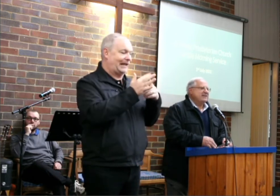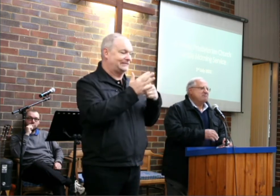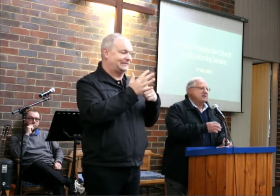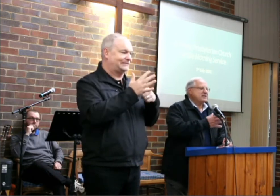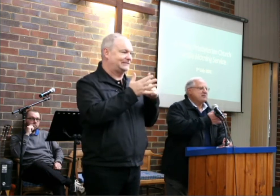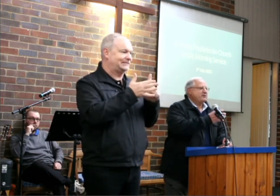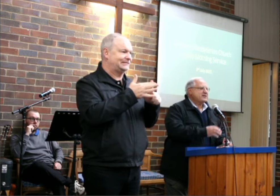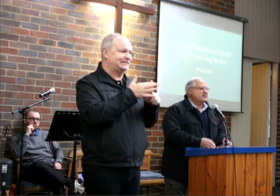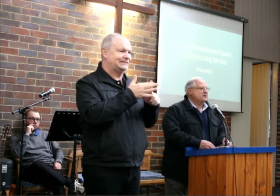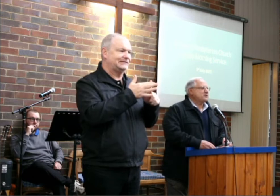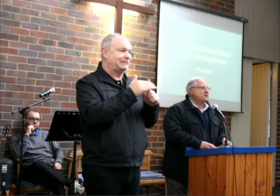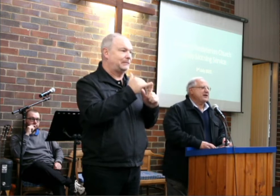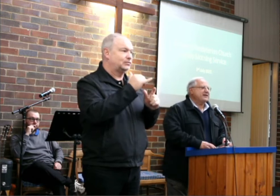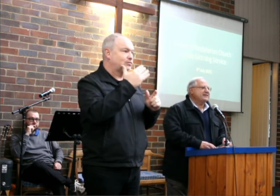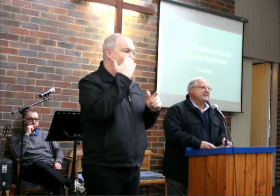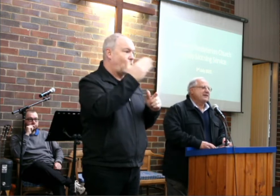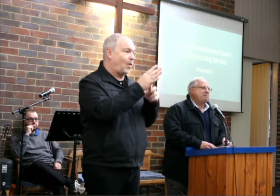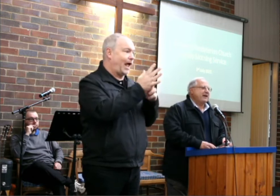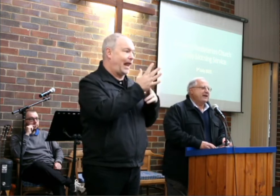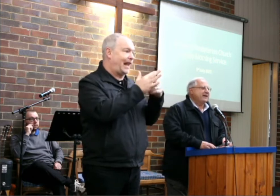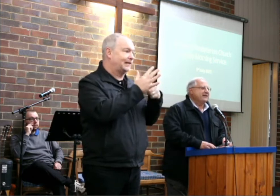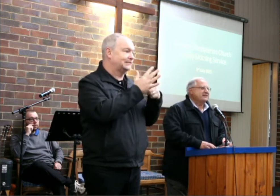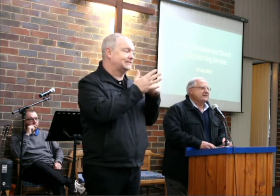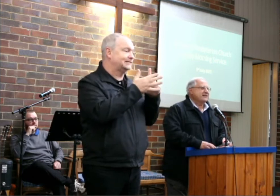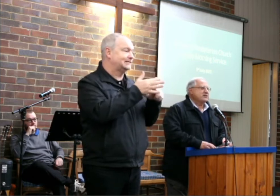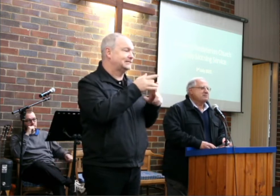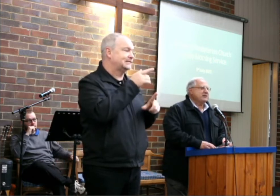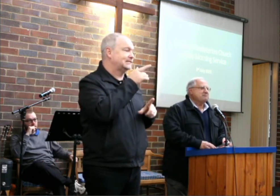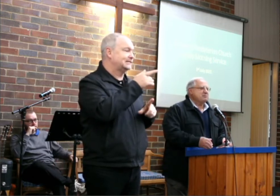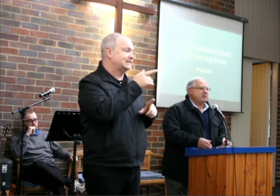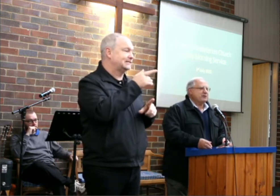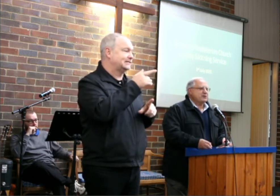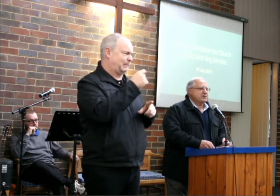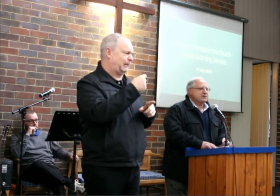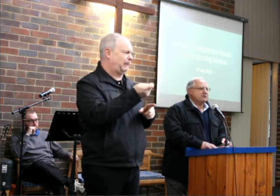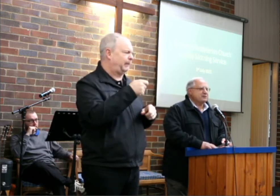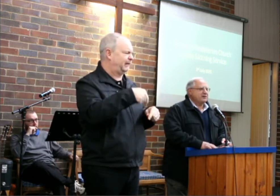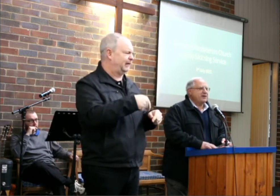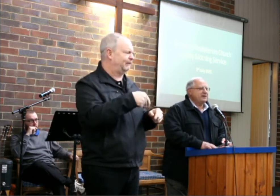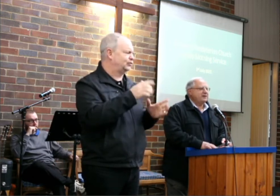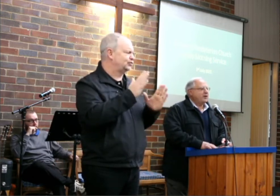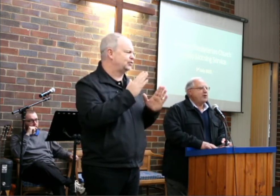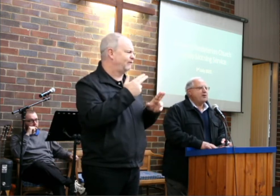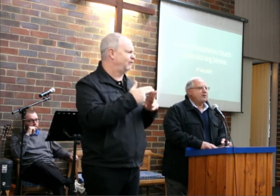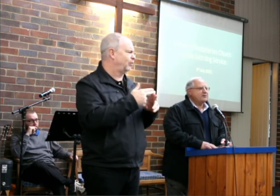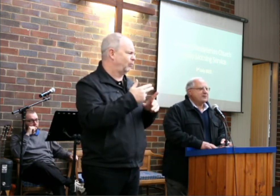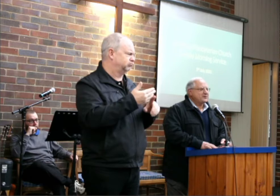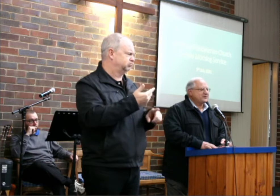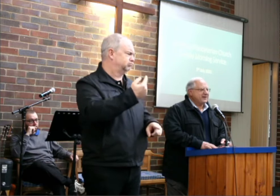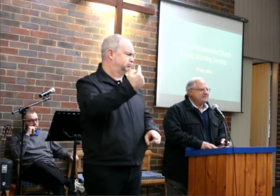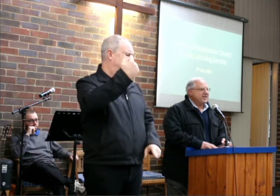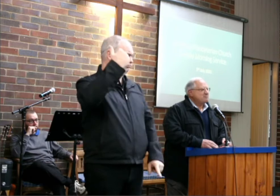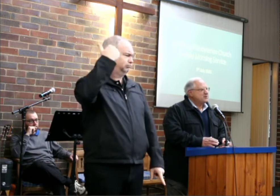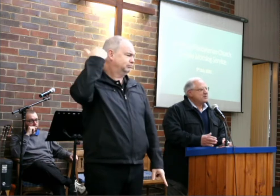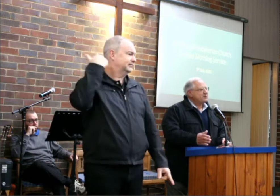Annette. maybe some of us don't know Annette. She's been a member for a church for long